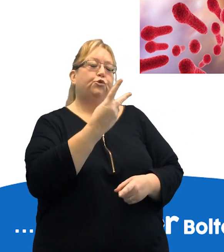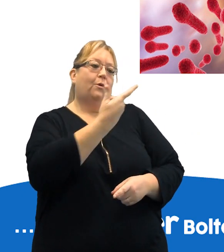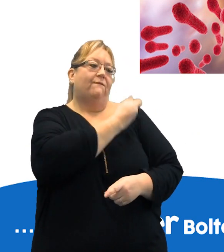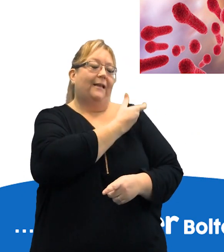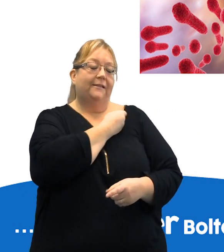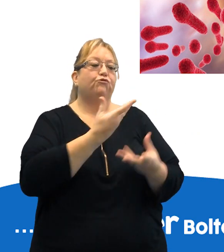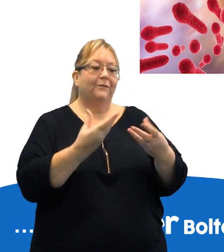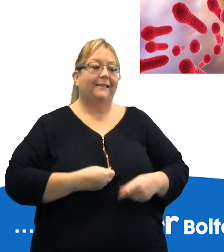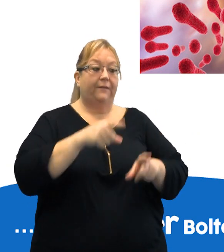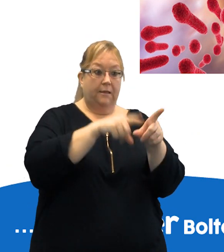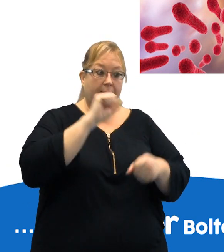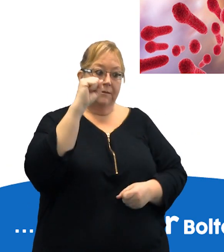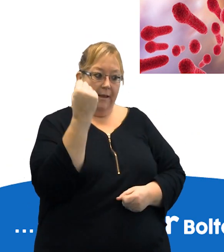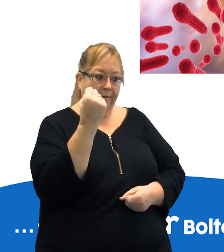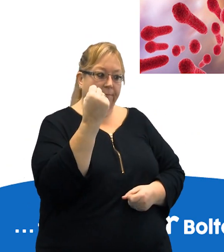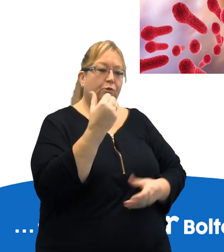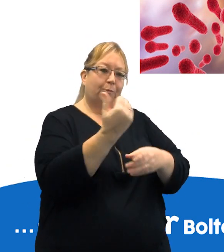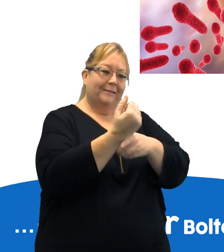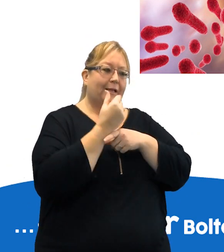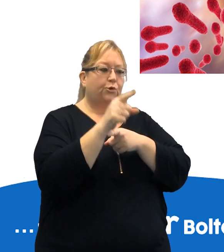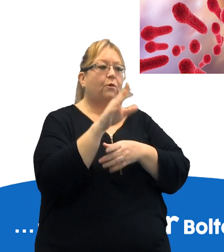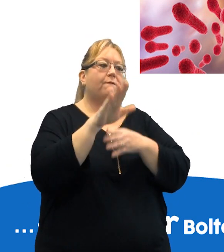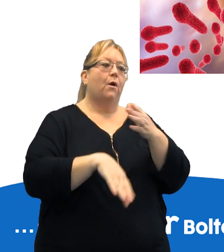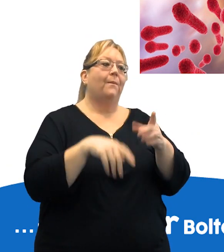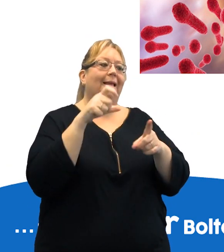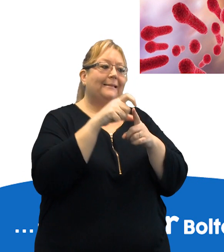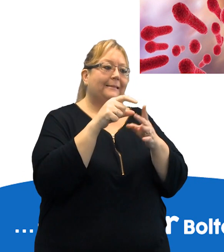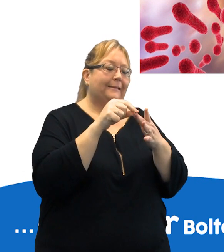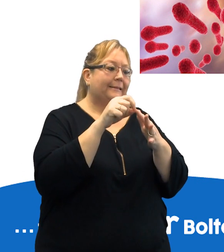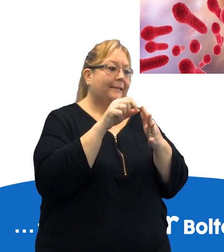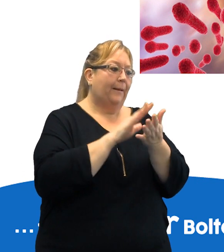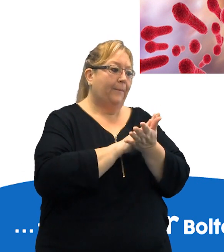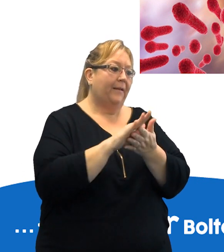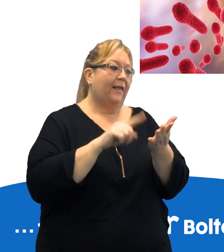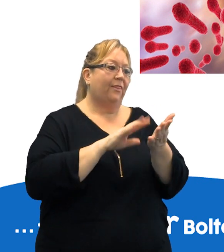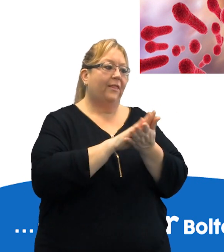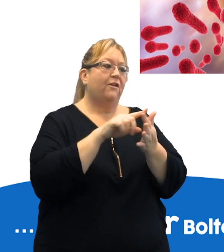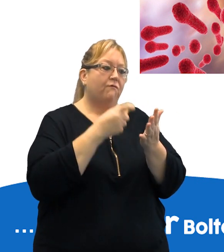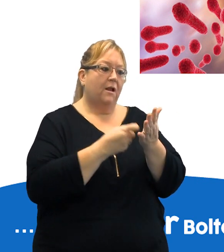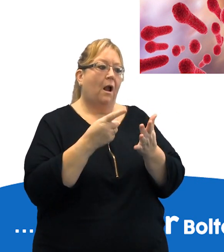the two vaccines that you will receive in year 10 to protect you against diphtheria, tetanus and polio